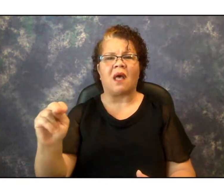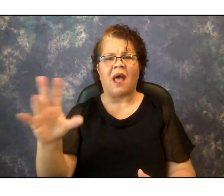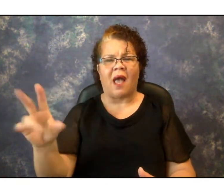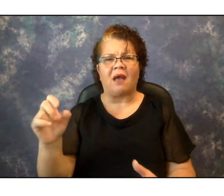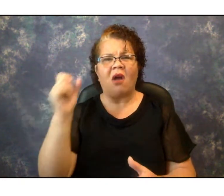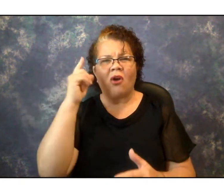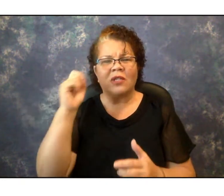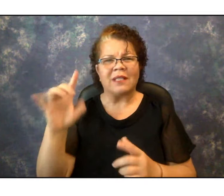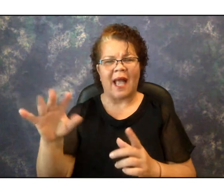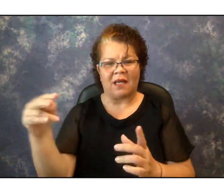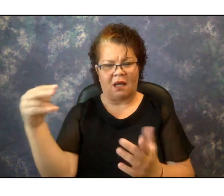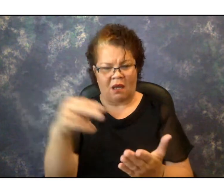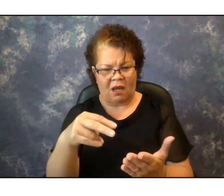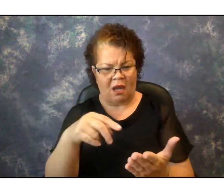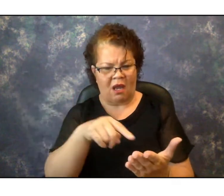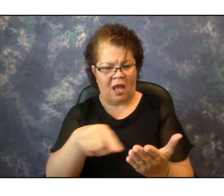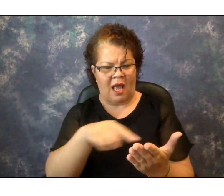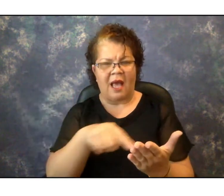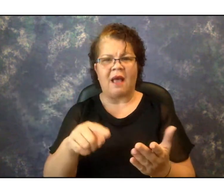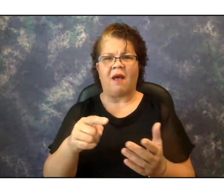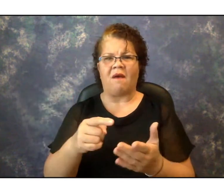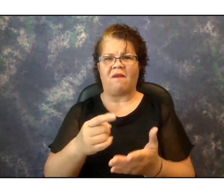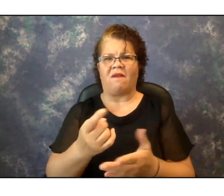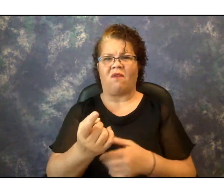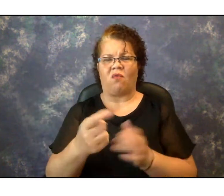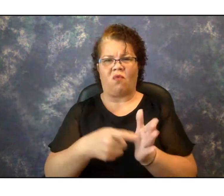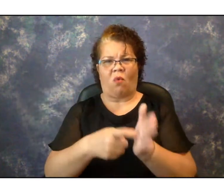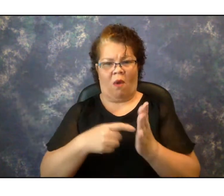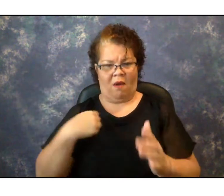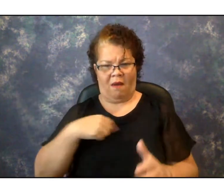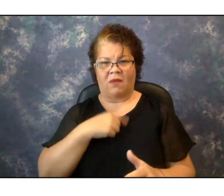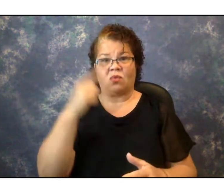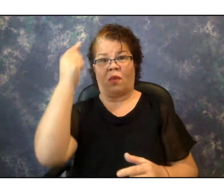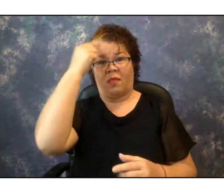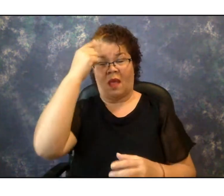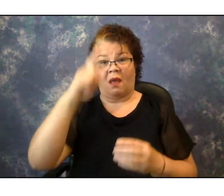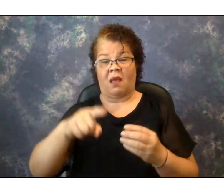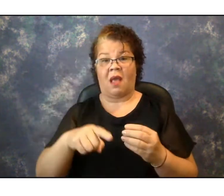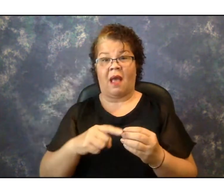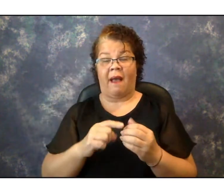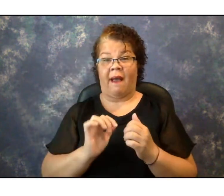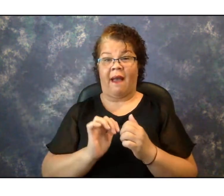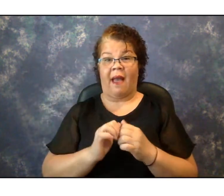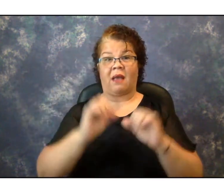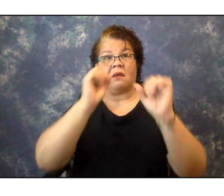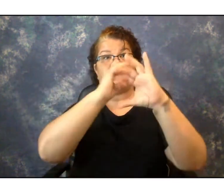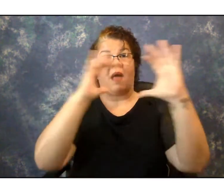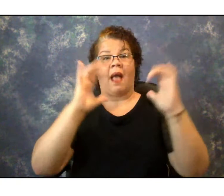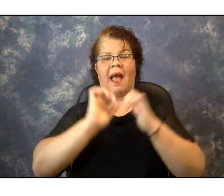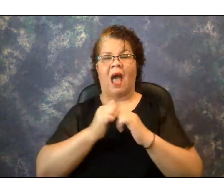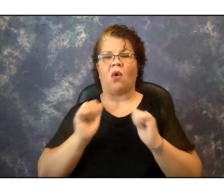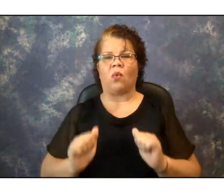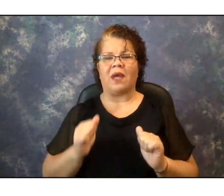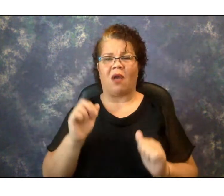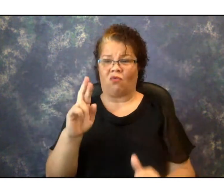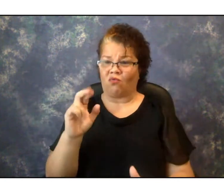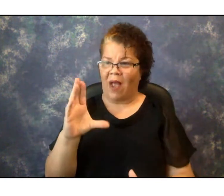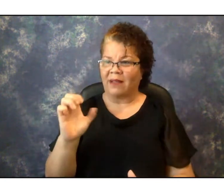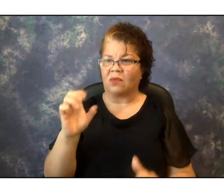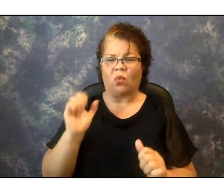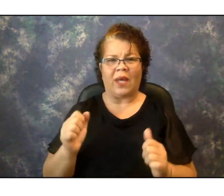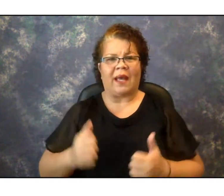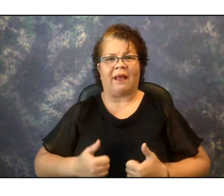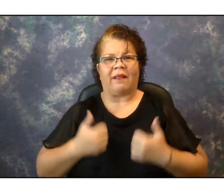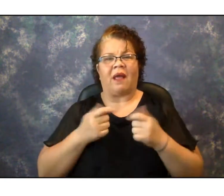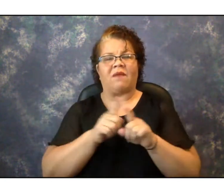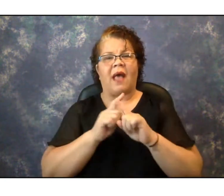and reimagine how race can be and how we can live in a more humane and just society and what that entails, right? And